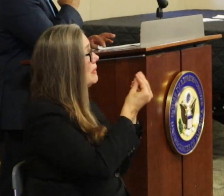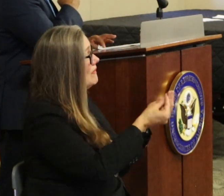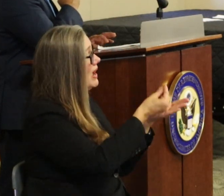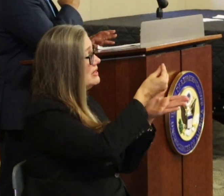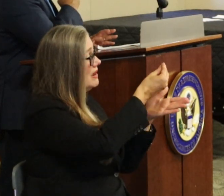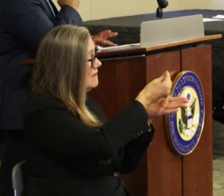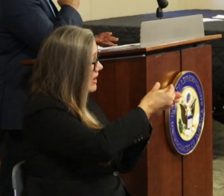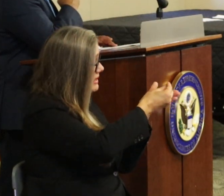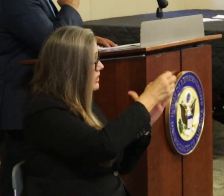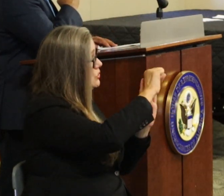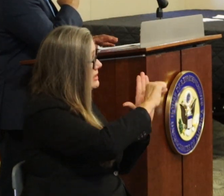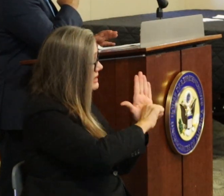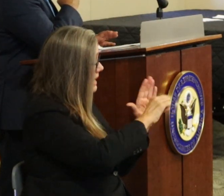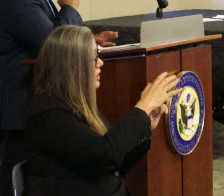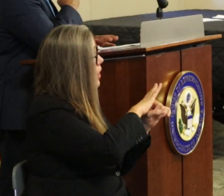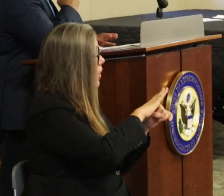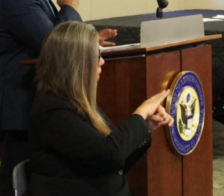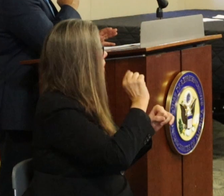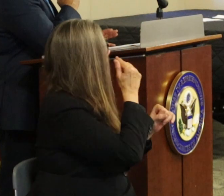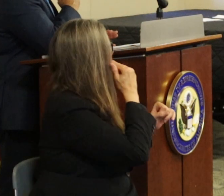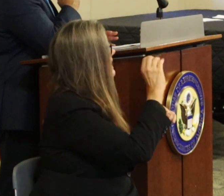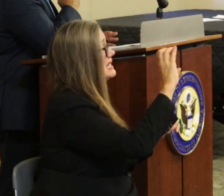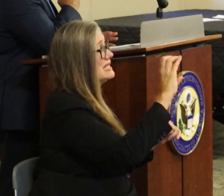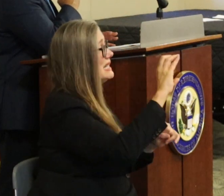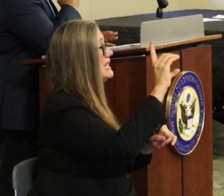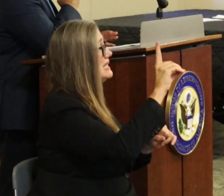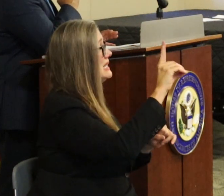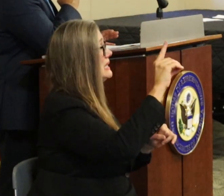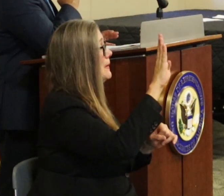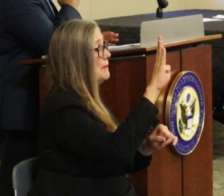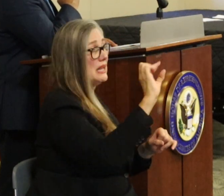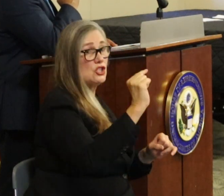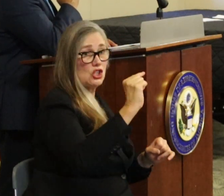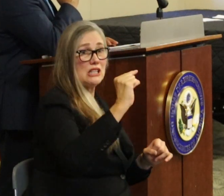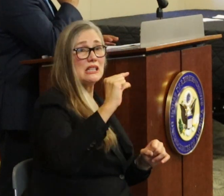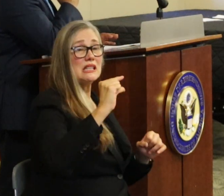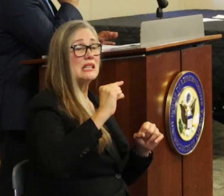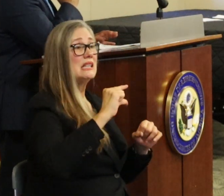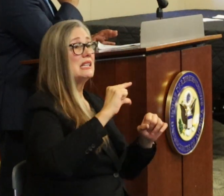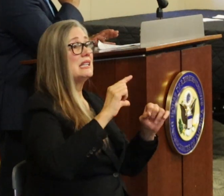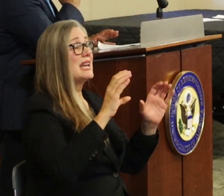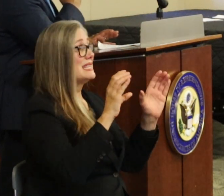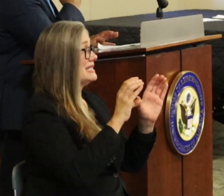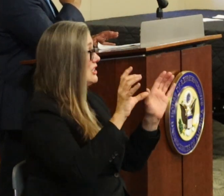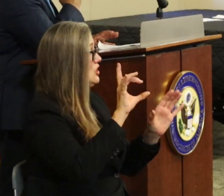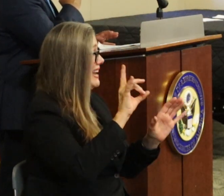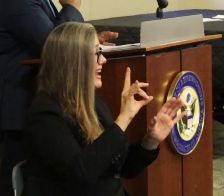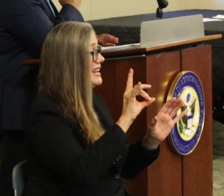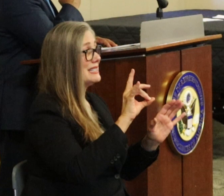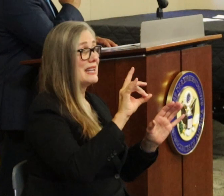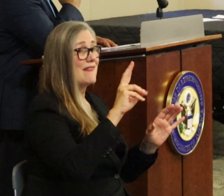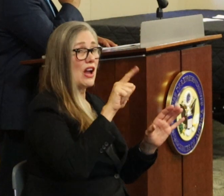to the state and local governments in various forms, CDBG, vouchers, Section 8 vouchers, VASH vouchers